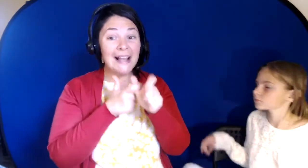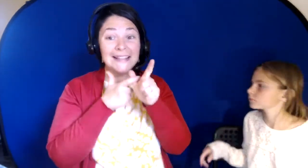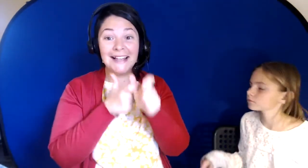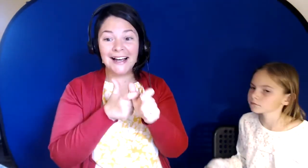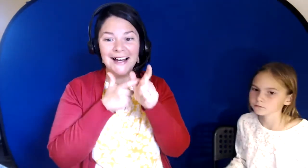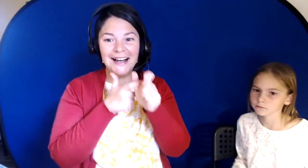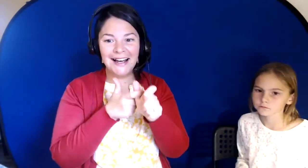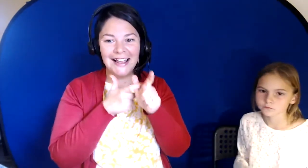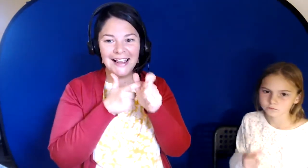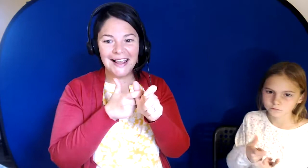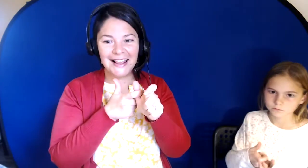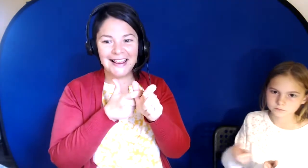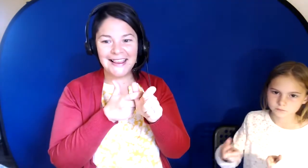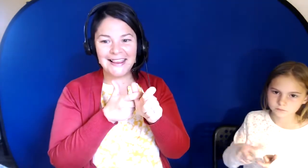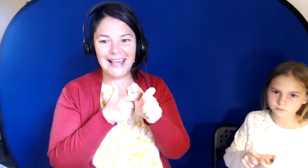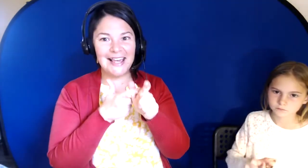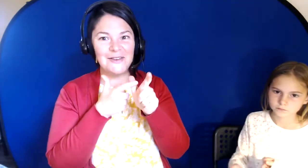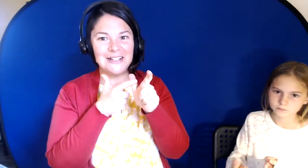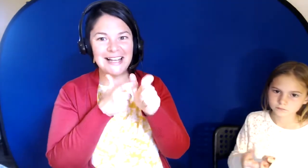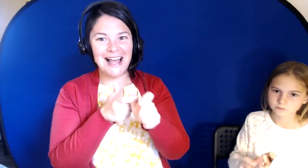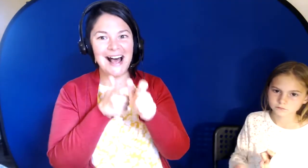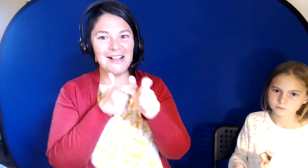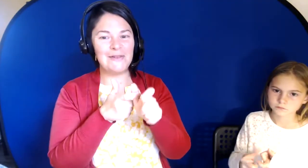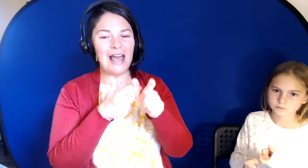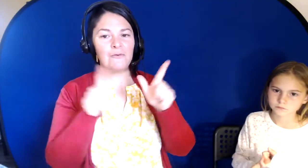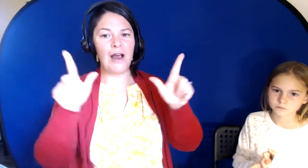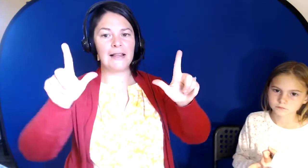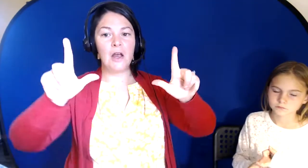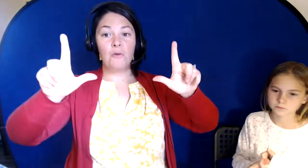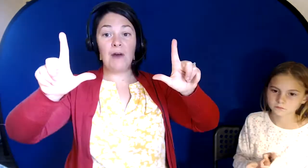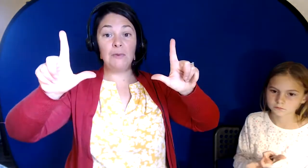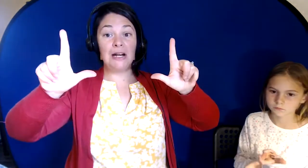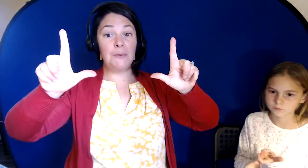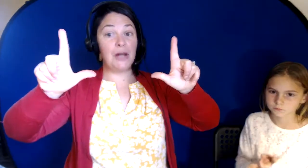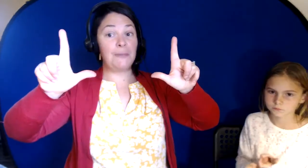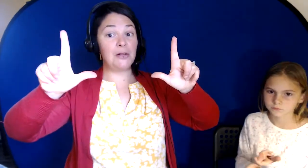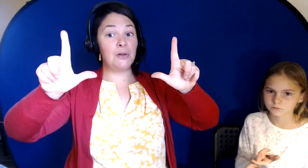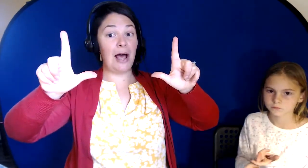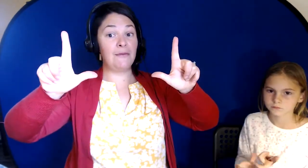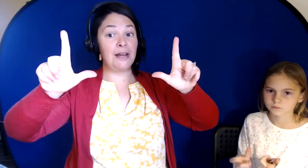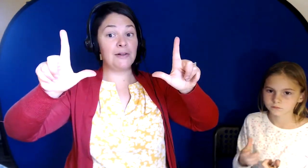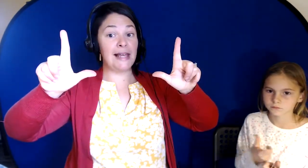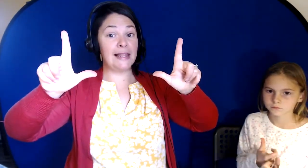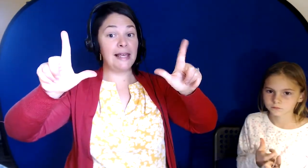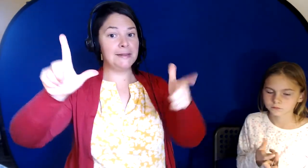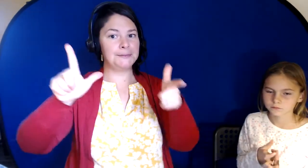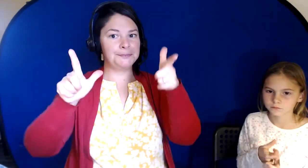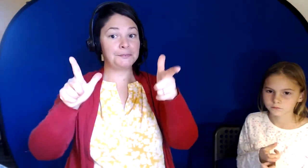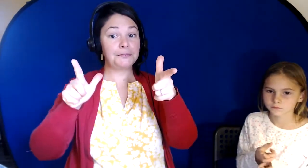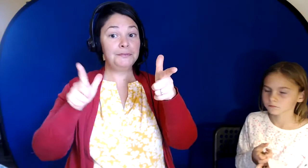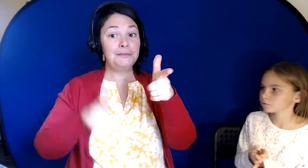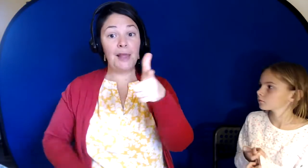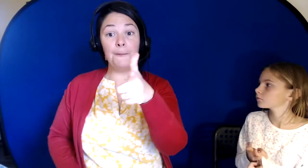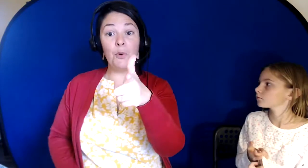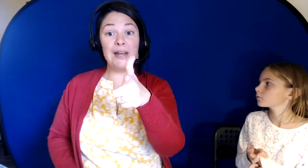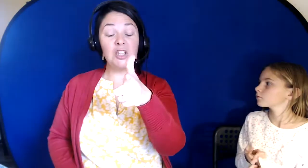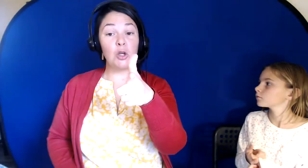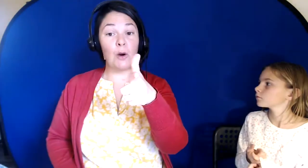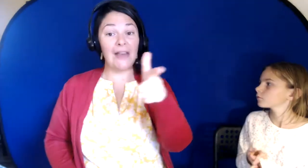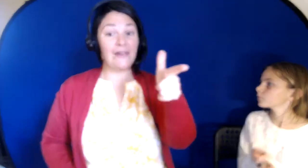run. Thank you for Danielle. We've got run. Run, we're going to put up our two L fingers like this. Point your other hand